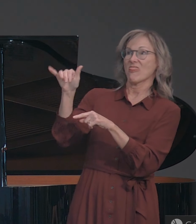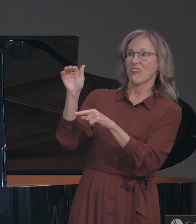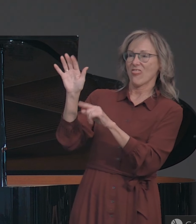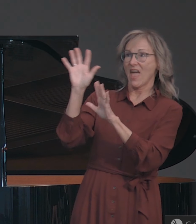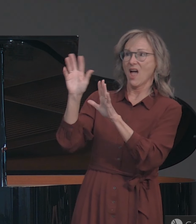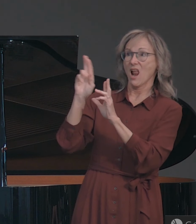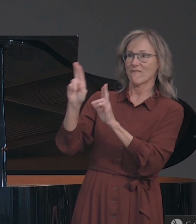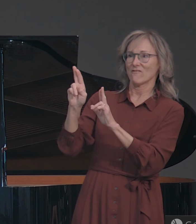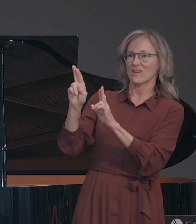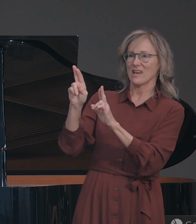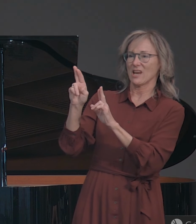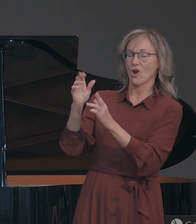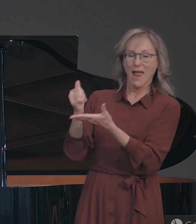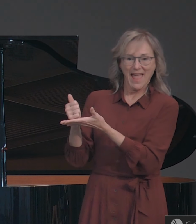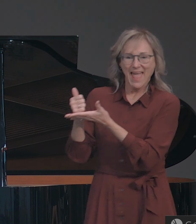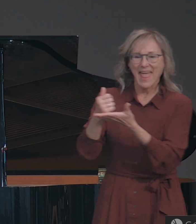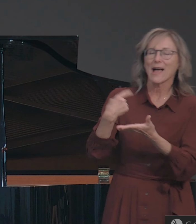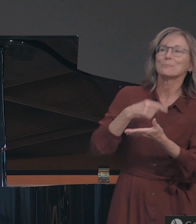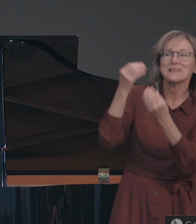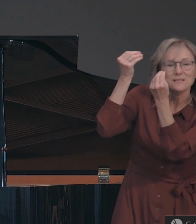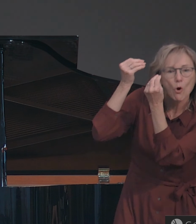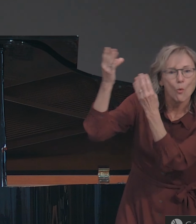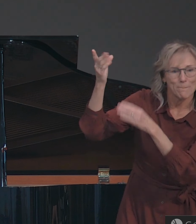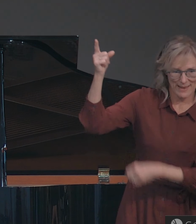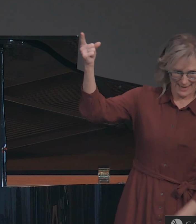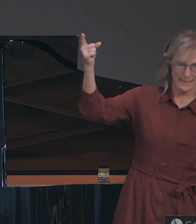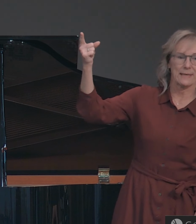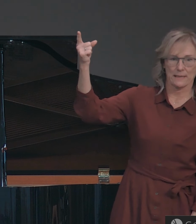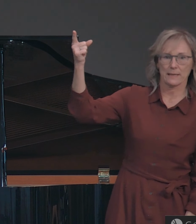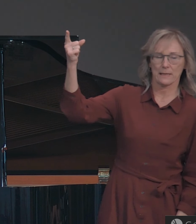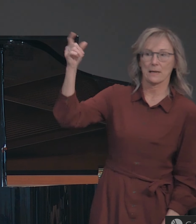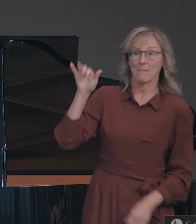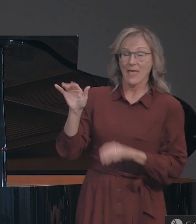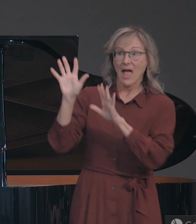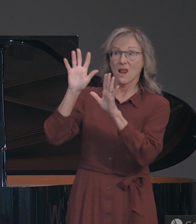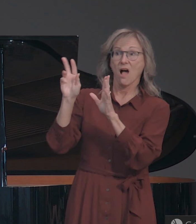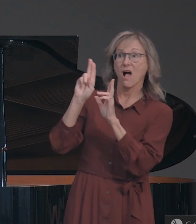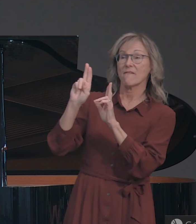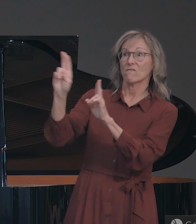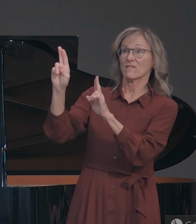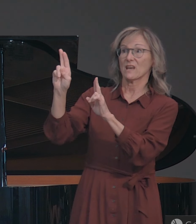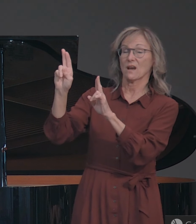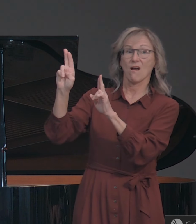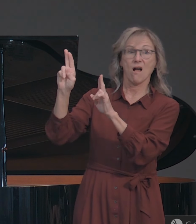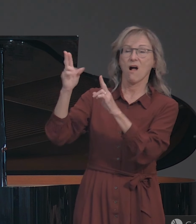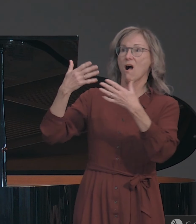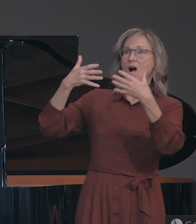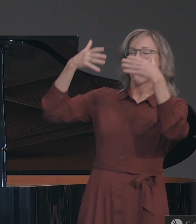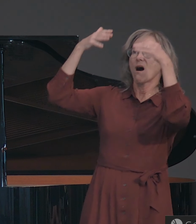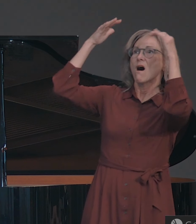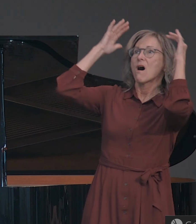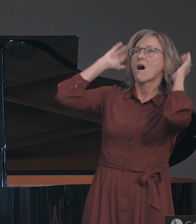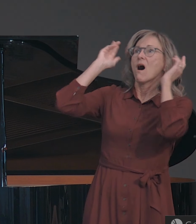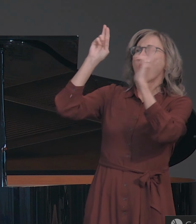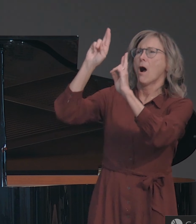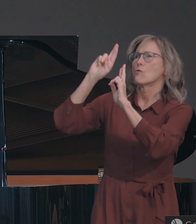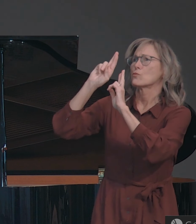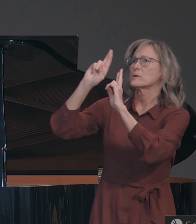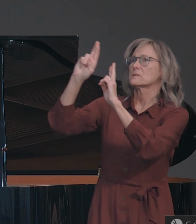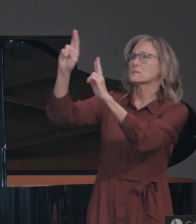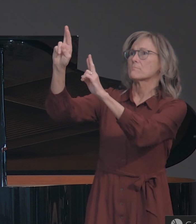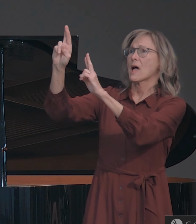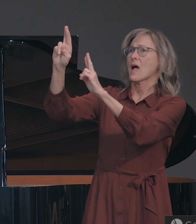to obedience. This fear is an overwhelming reverence, respect,